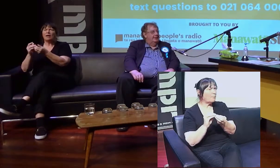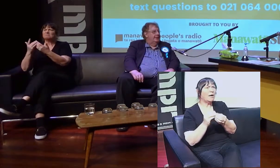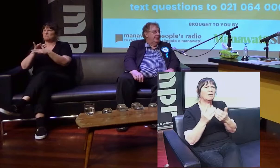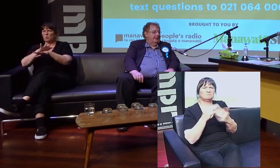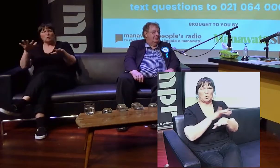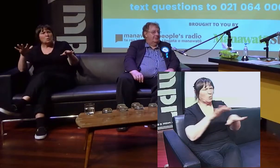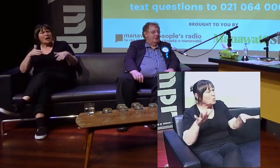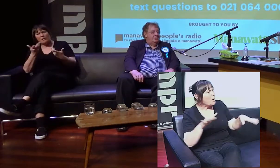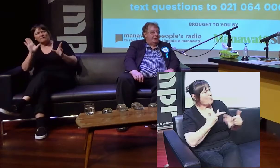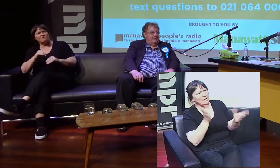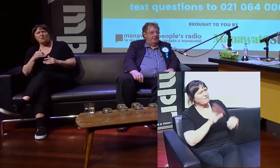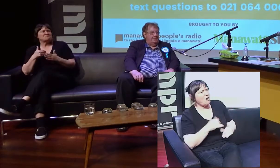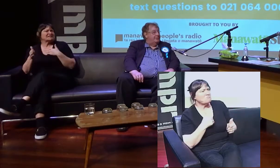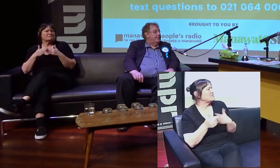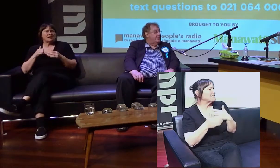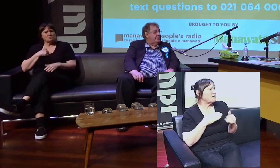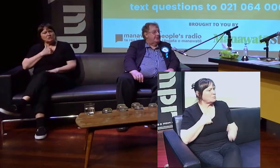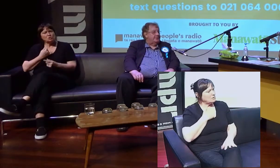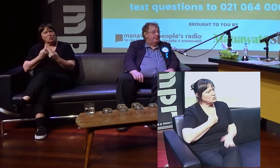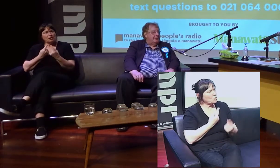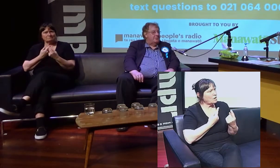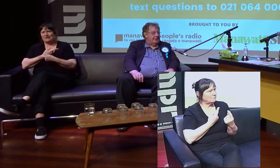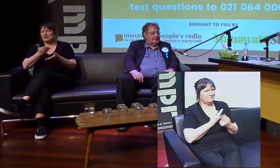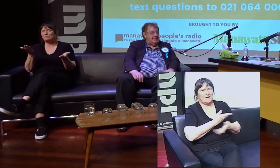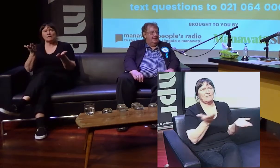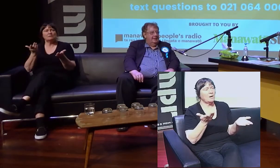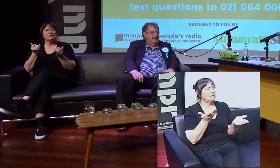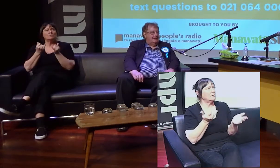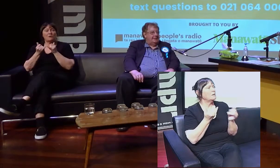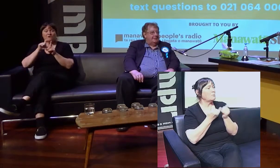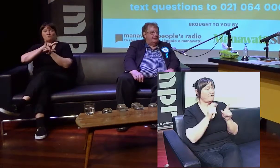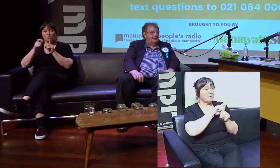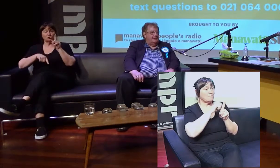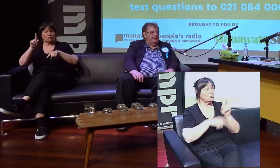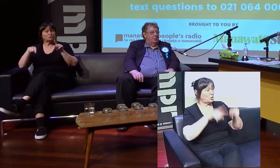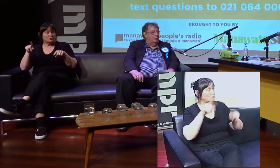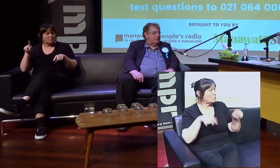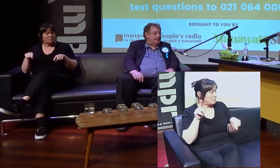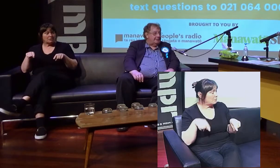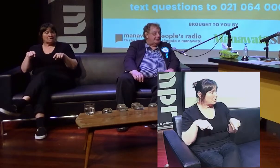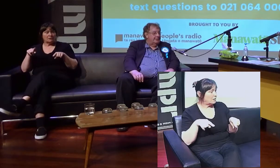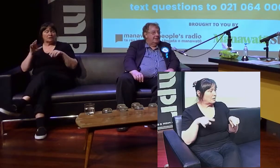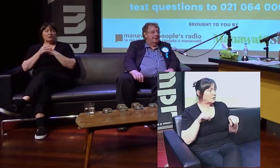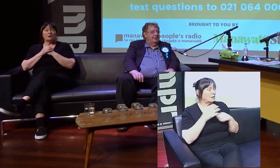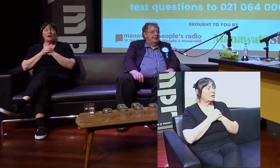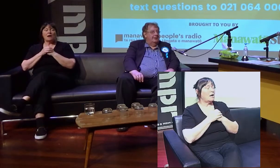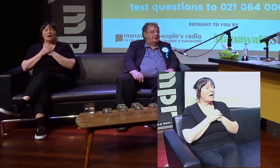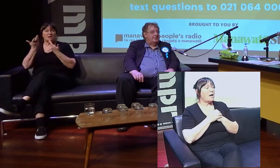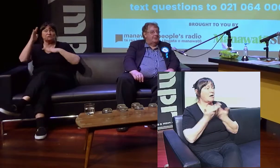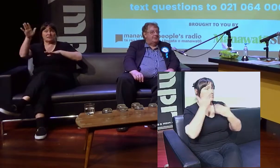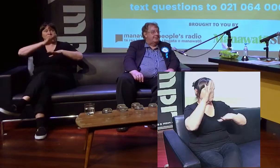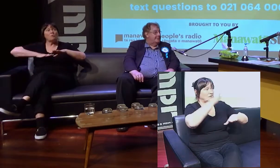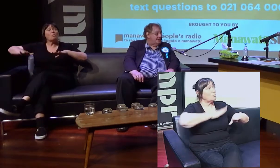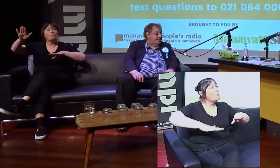are. We enjoy everybody. We're very multicultural. Our own party has candidates in all seats,